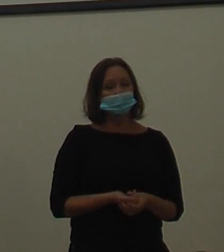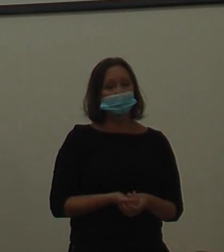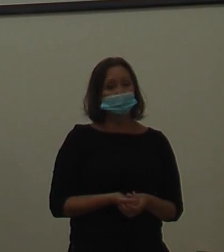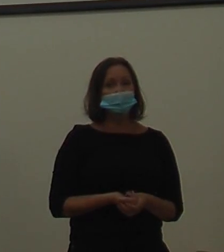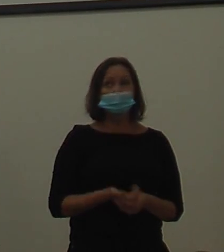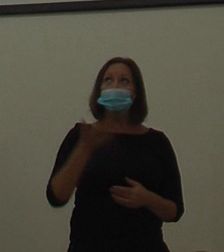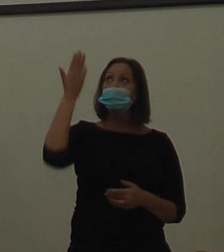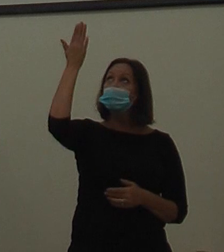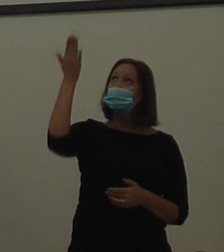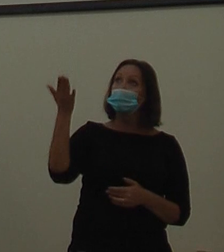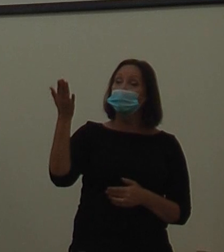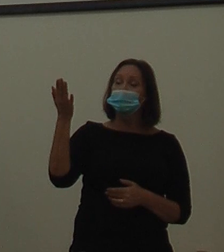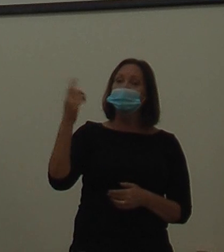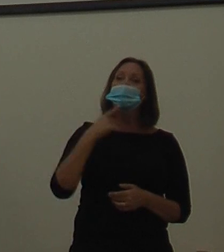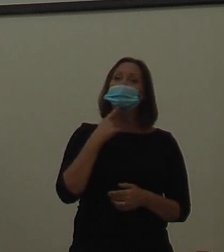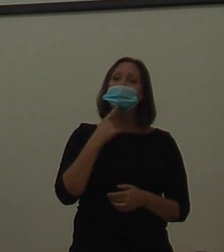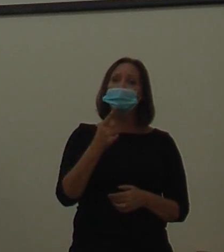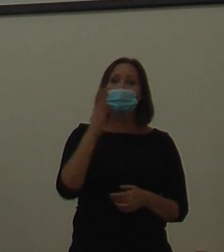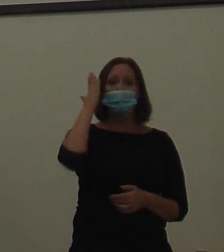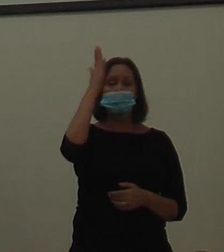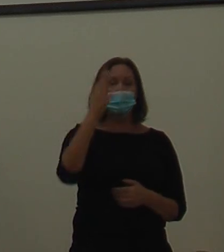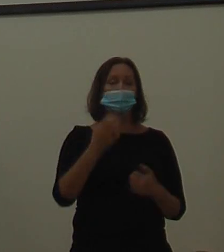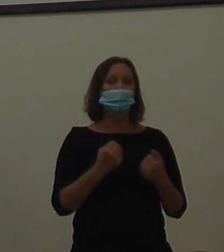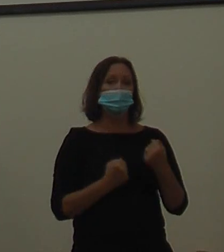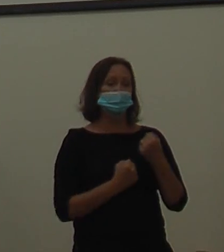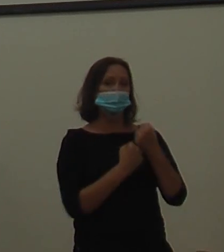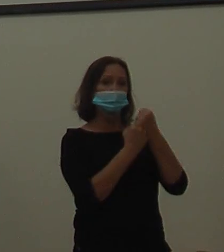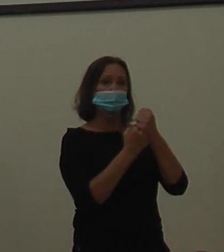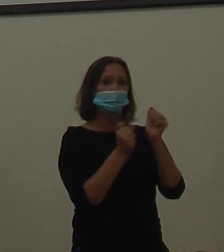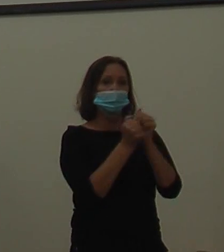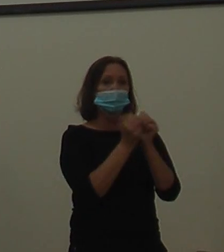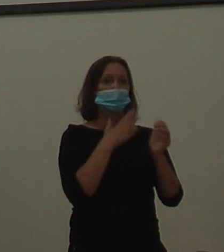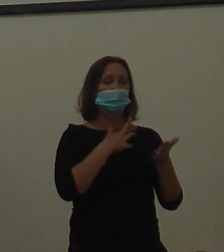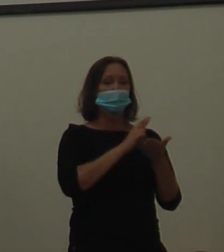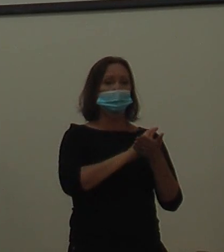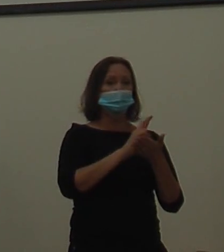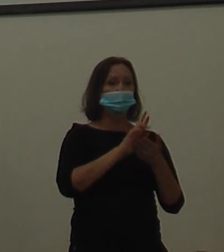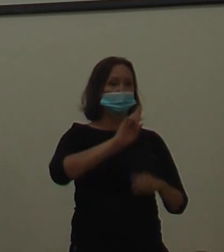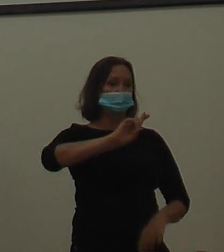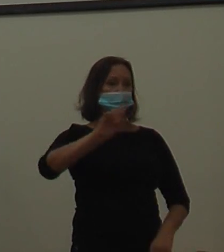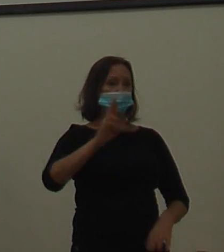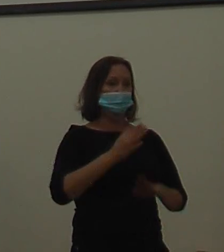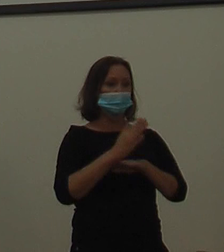He says, I will uphold you with my righteous right hand.